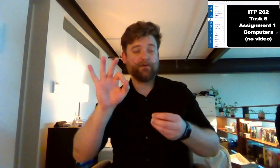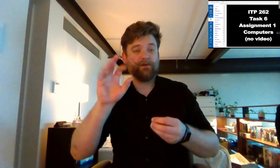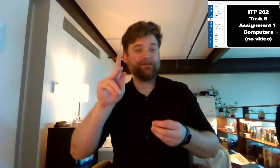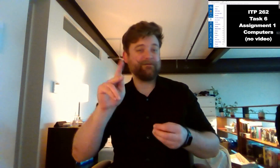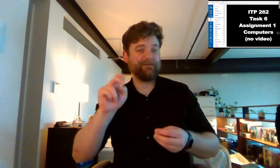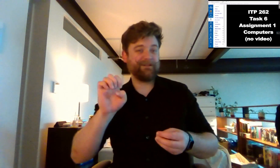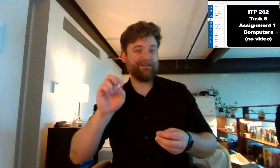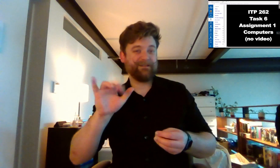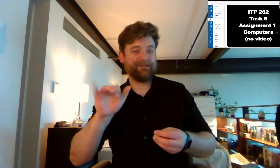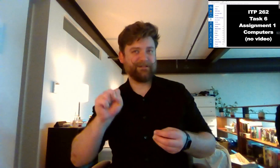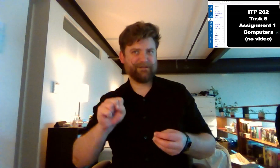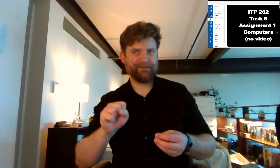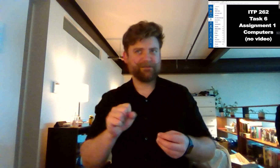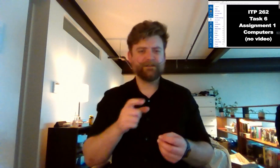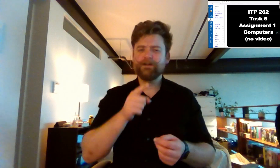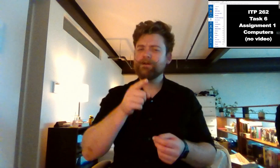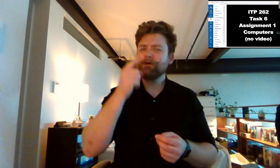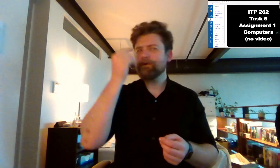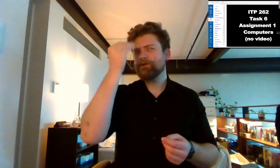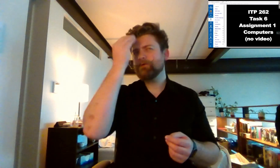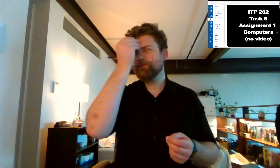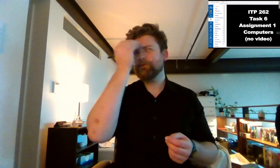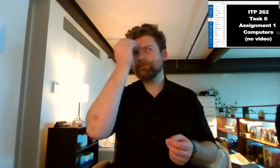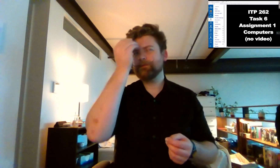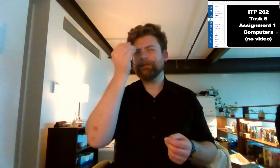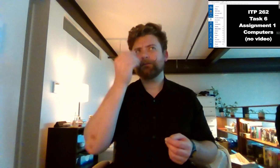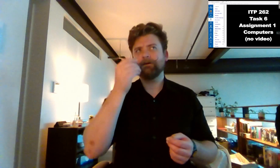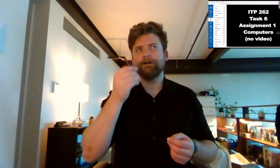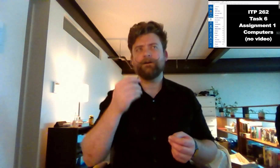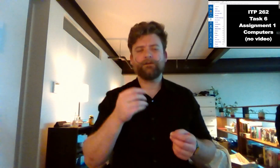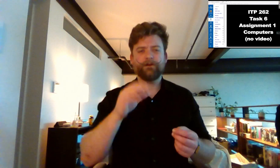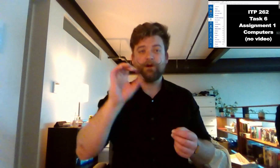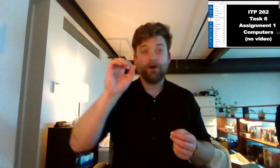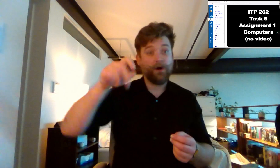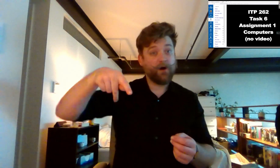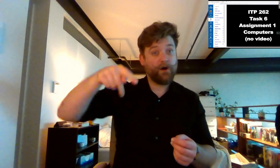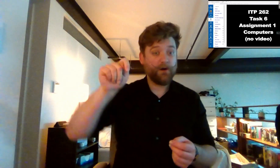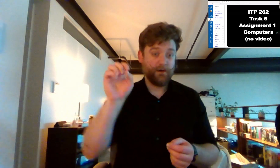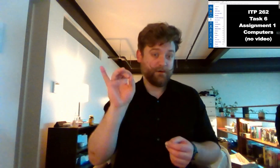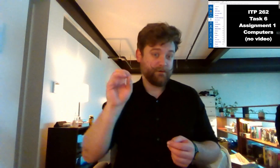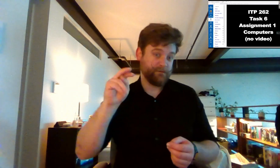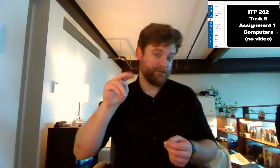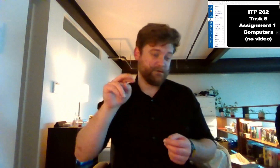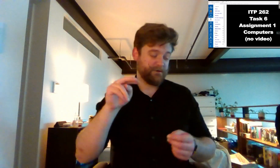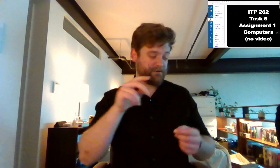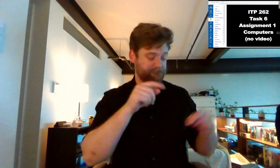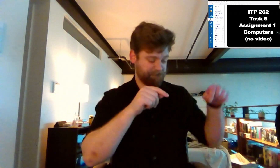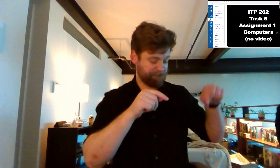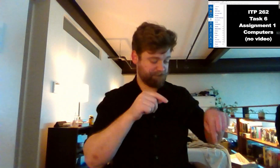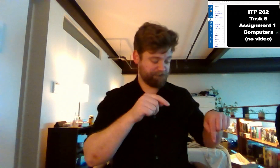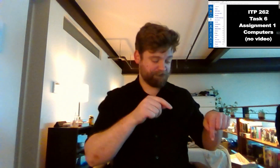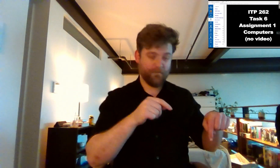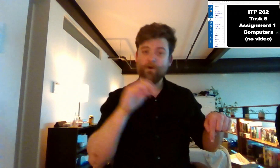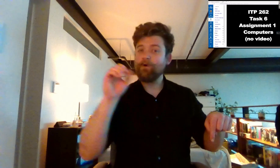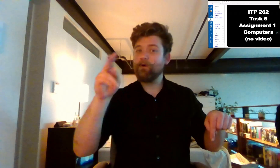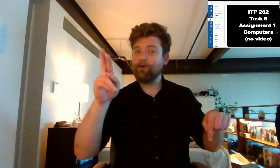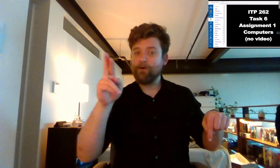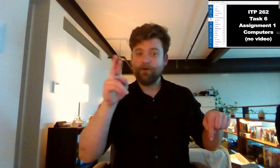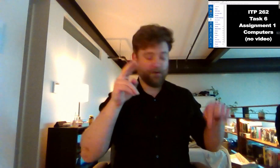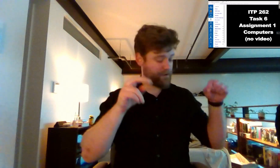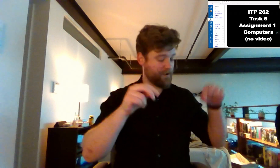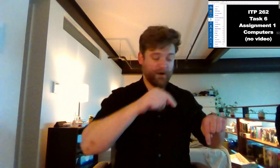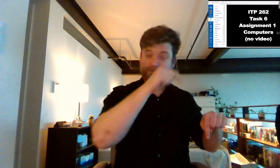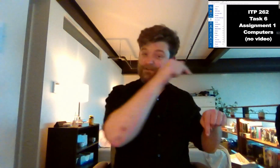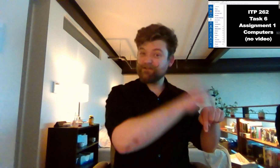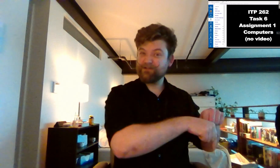had the option or the option shift? You can get more characters than on a